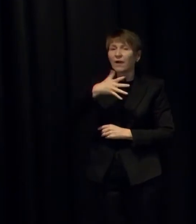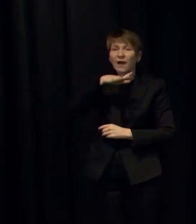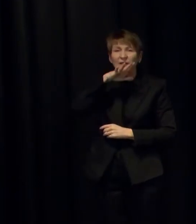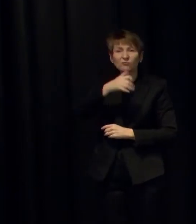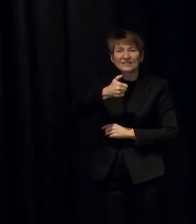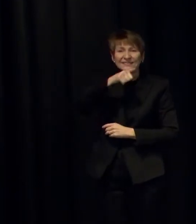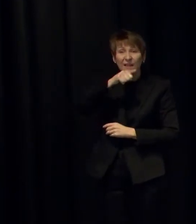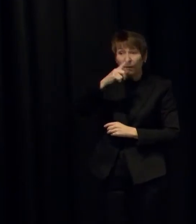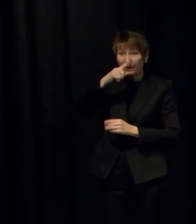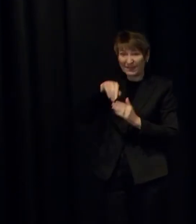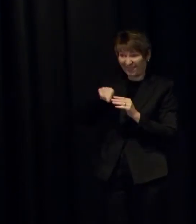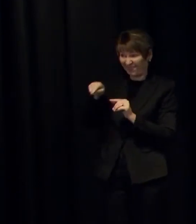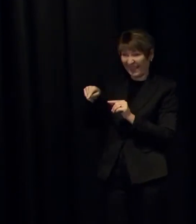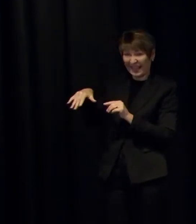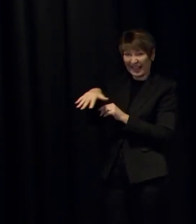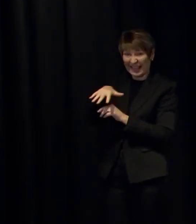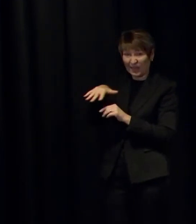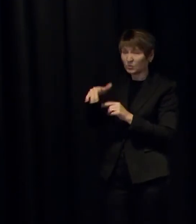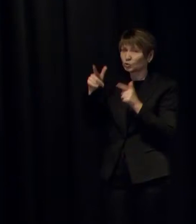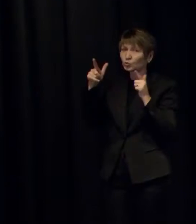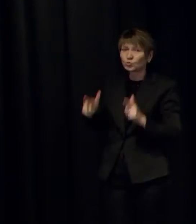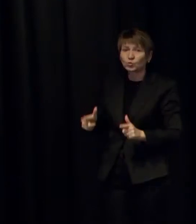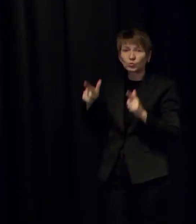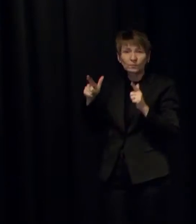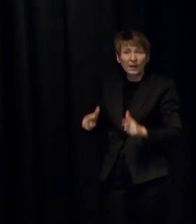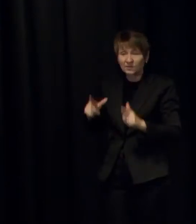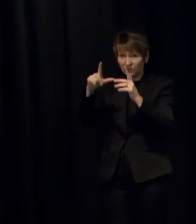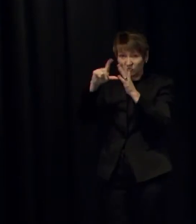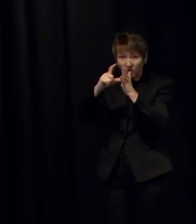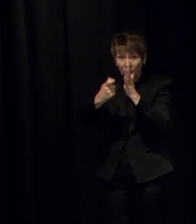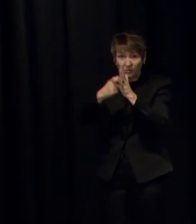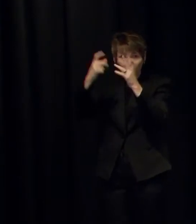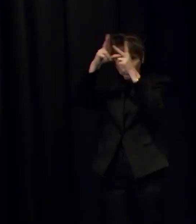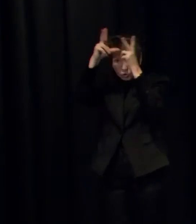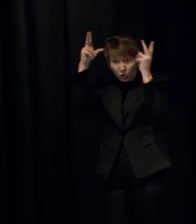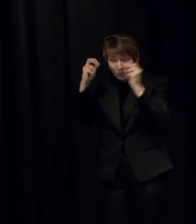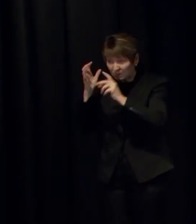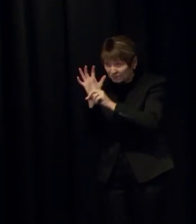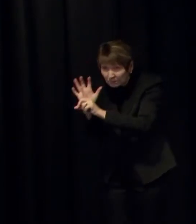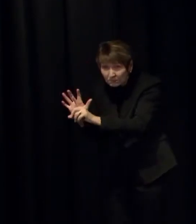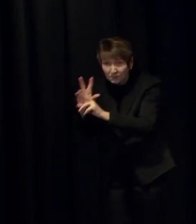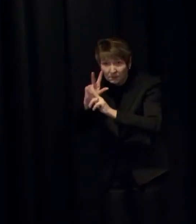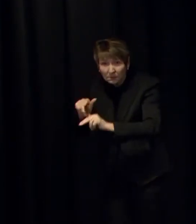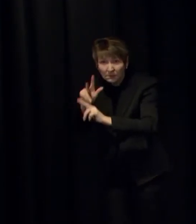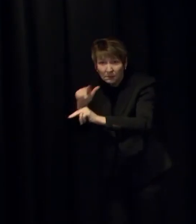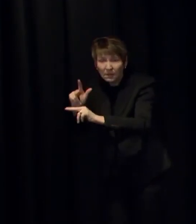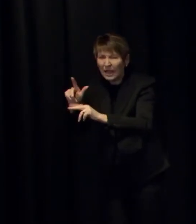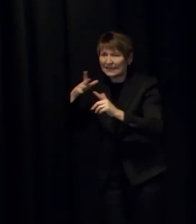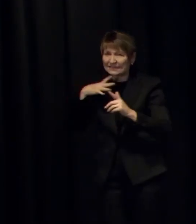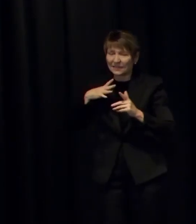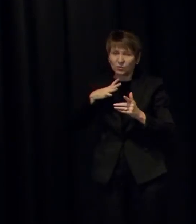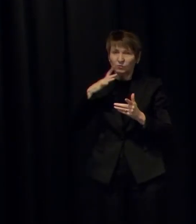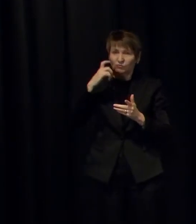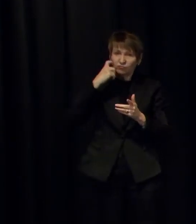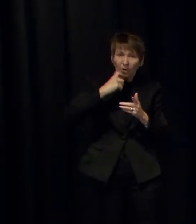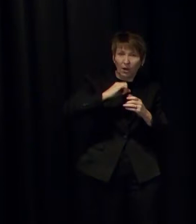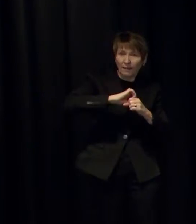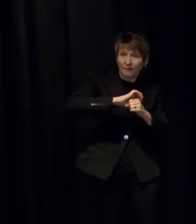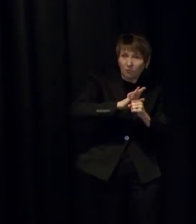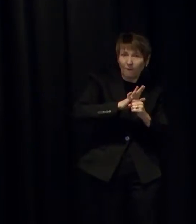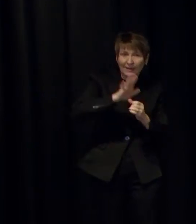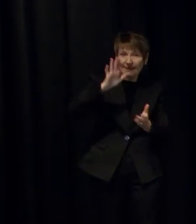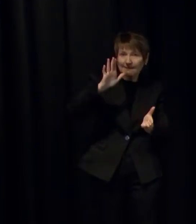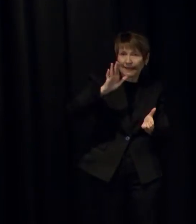months. So it is more manageable in that sense through the next couple of months, and it's likely